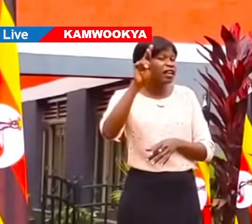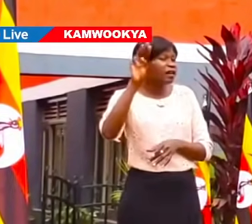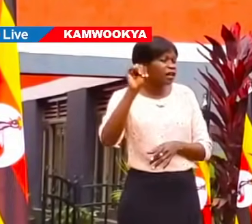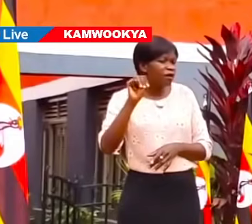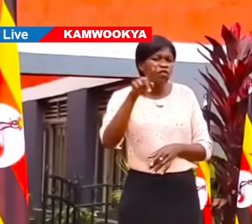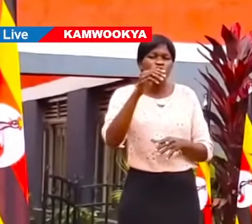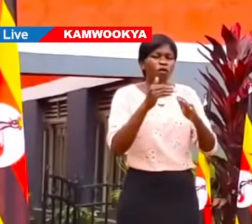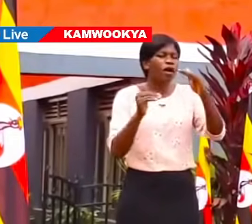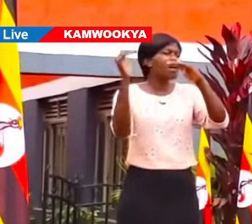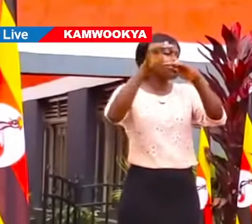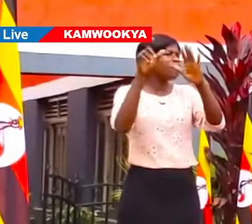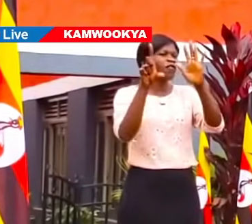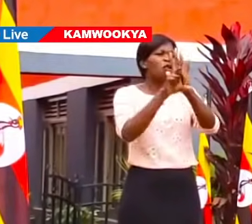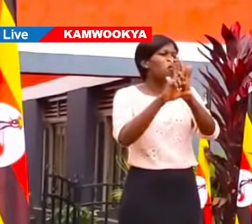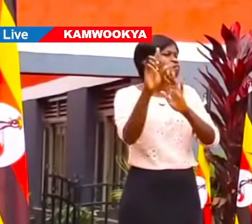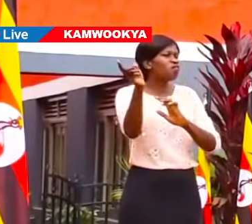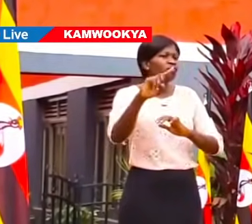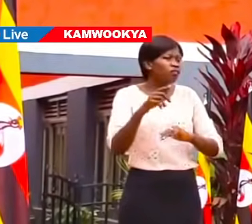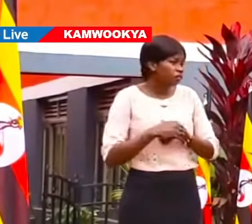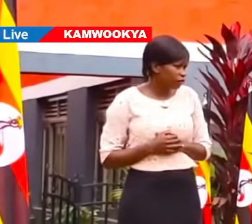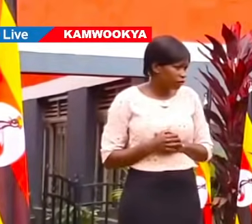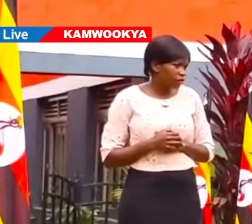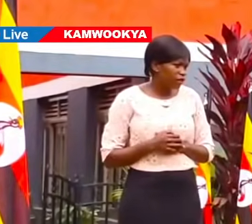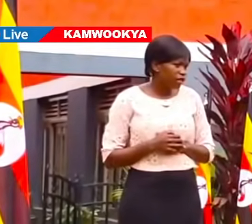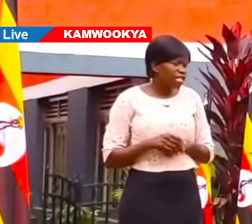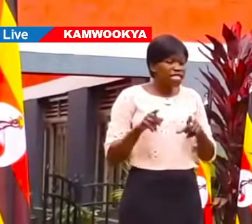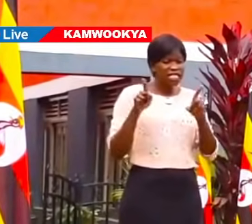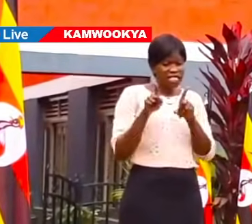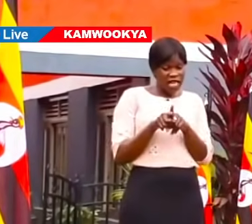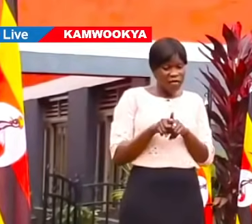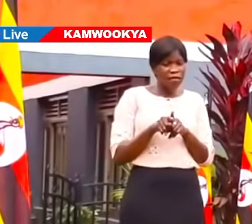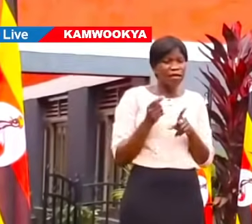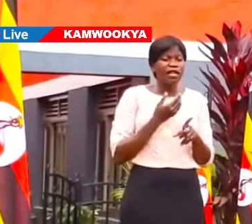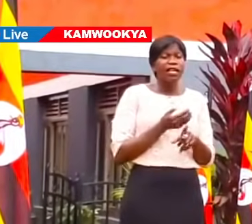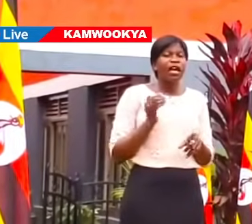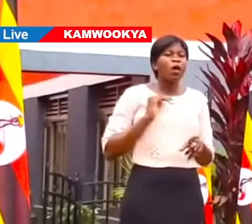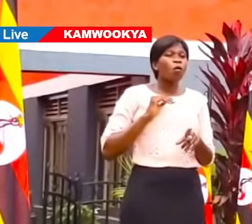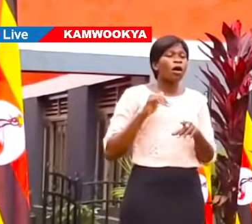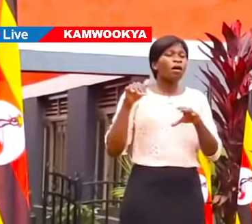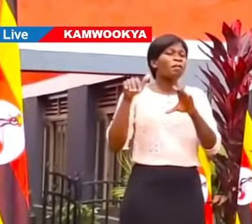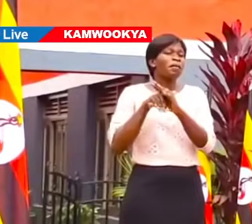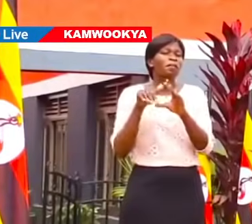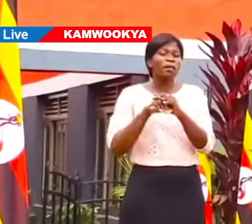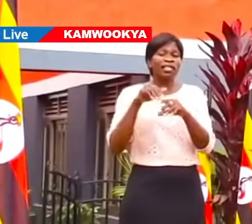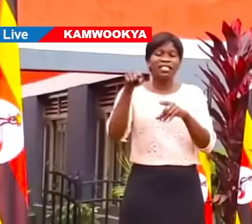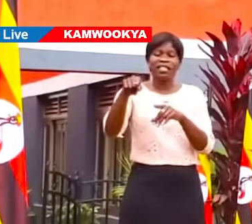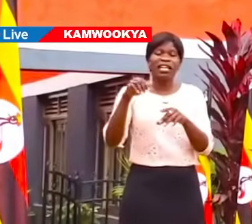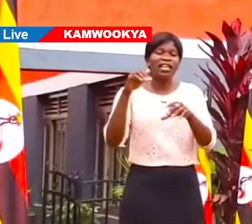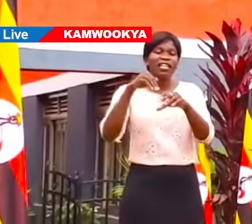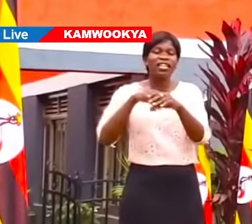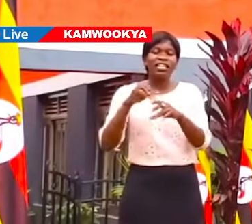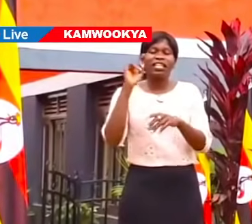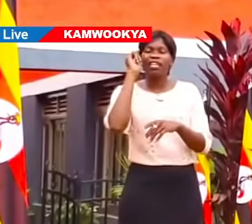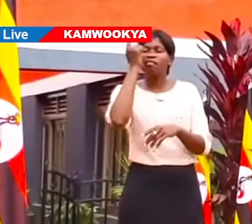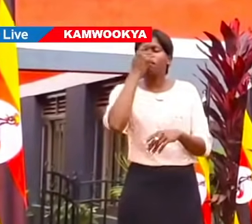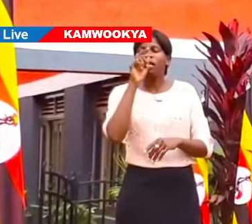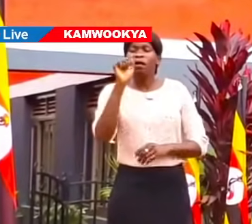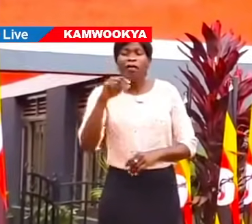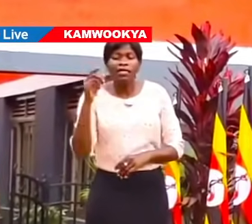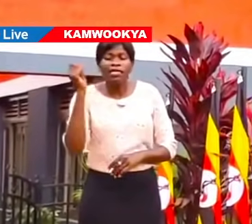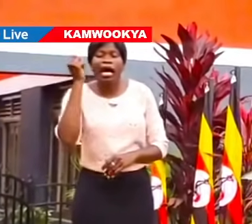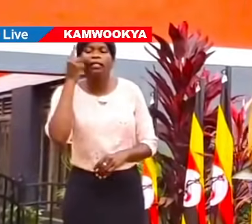law. In fact, our colleagues in the NRM need to wake up to the reality that the